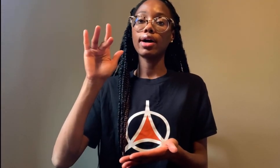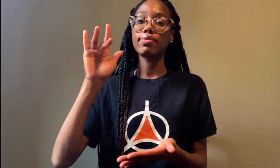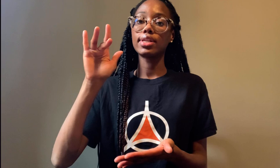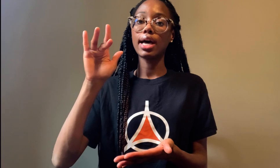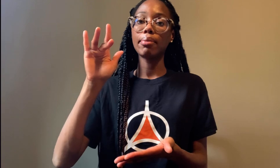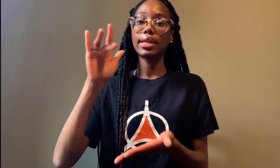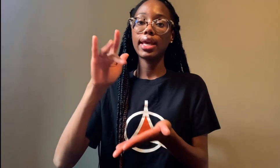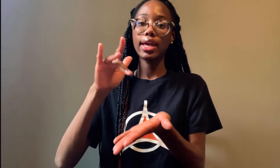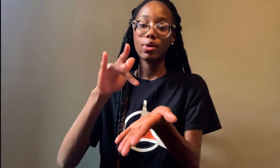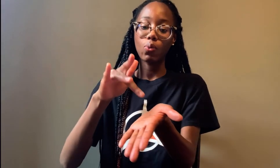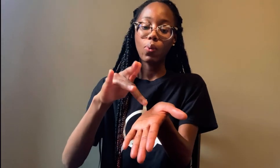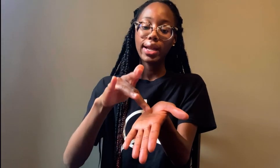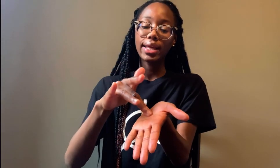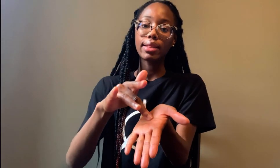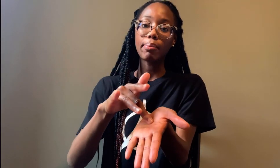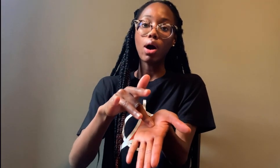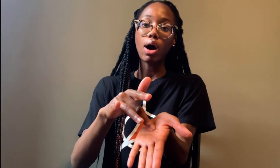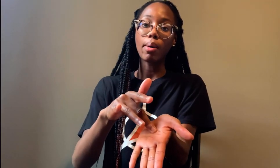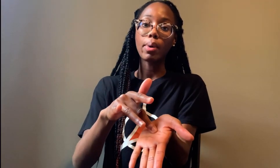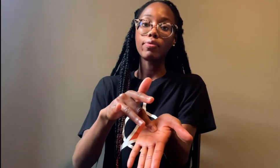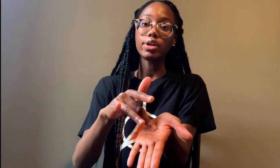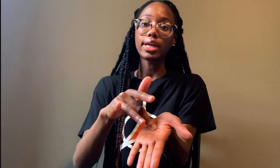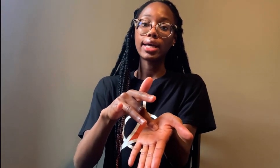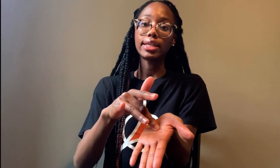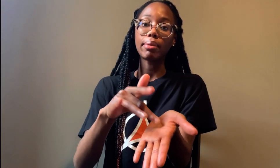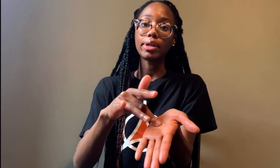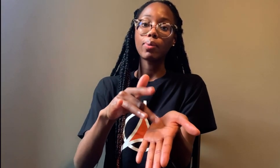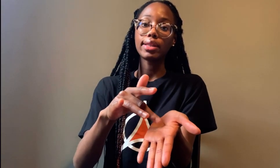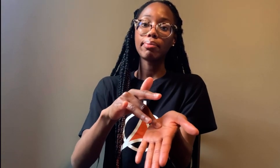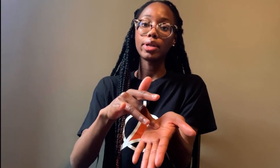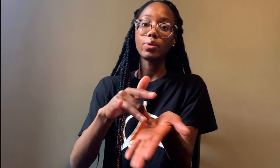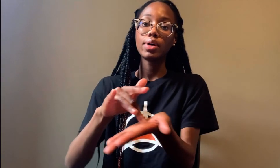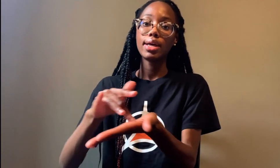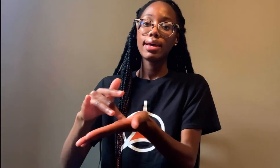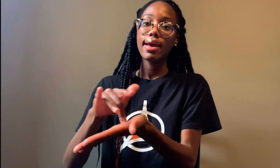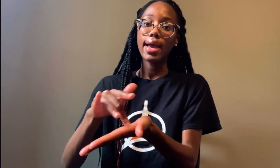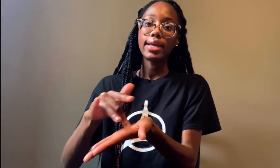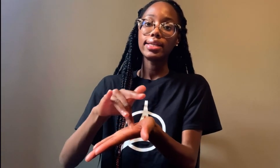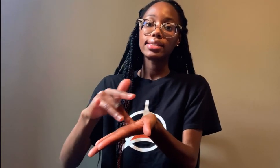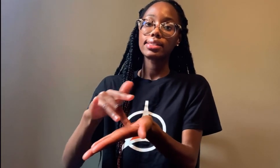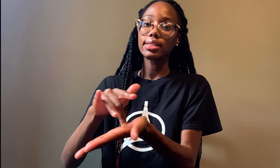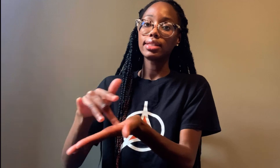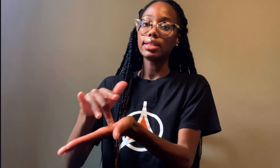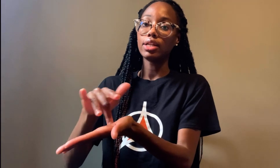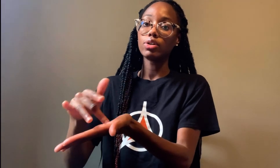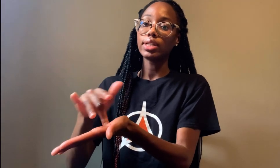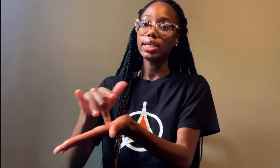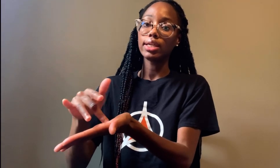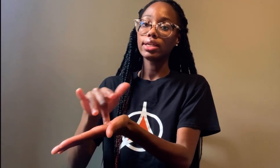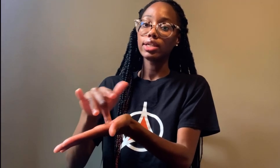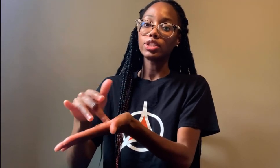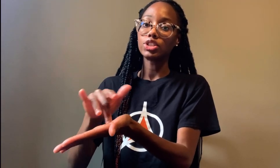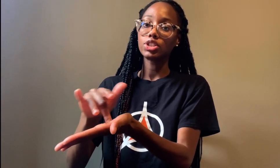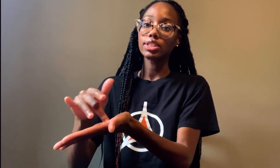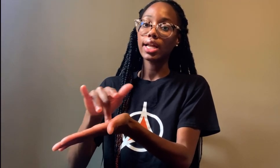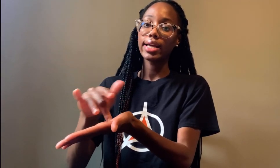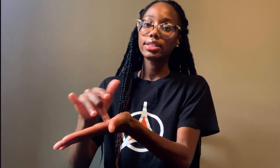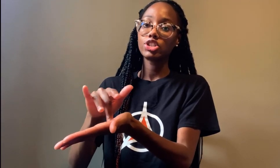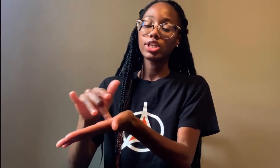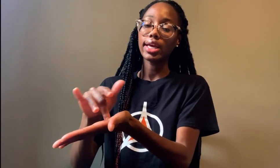the dominant hand right in the palm of your non-dominant, right in the middle, and it's literally a slight shake